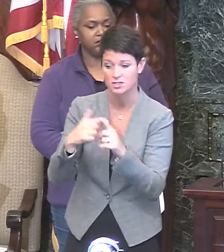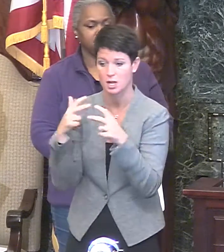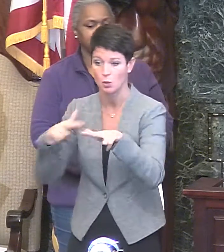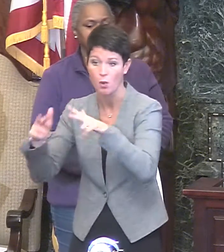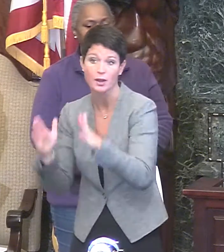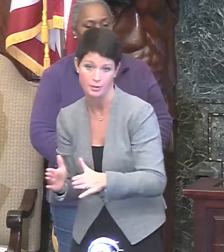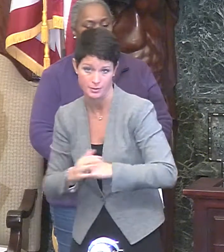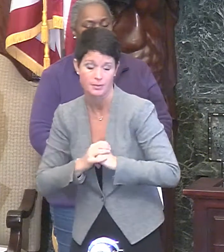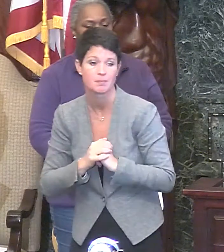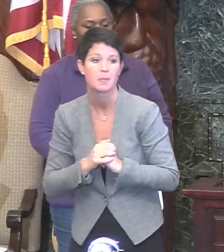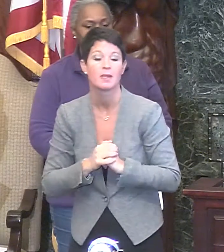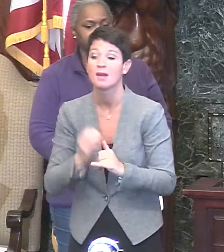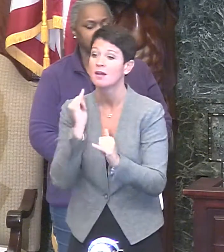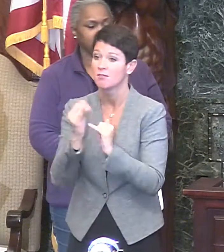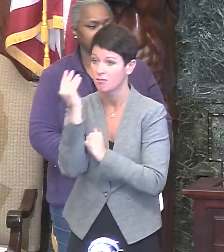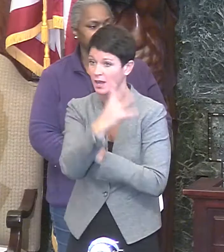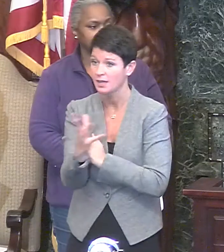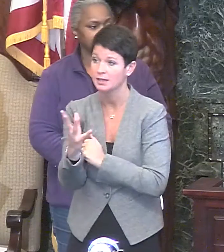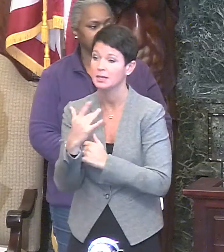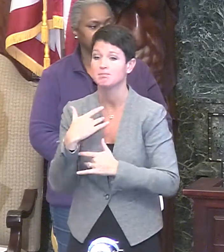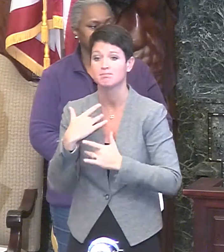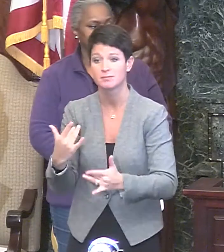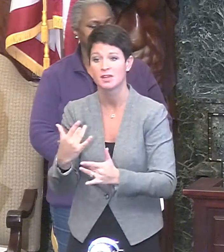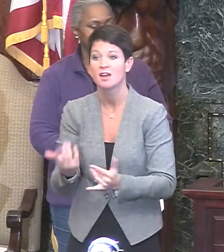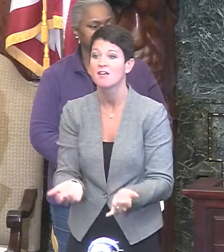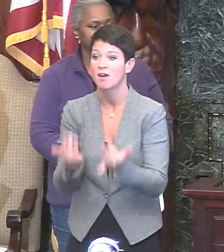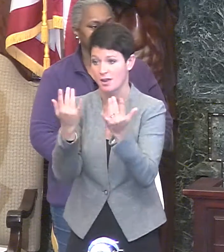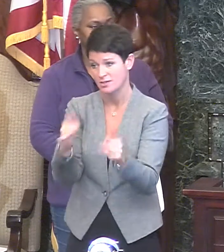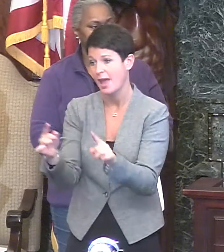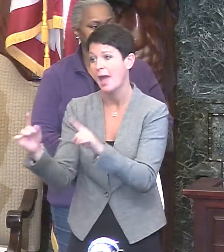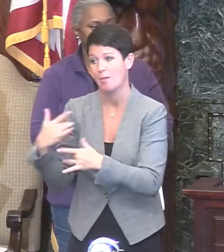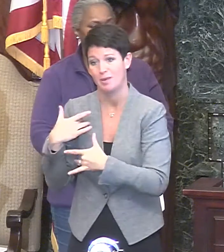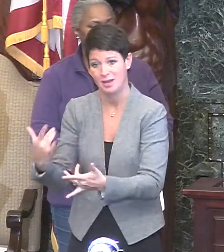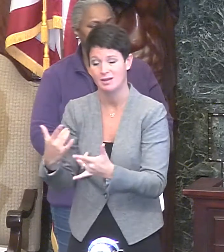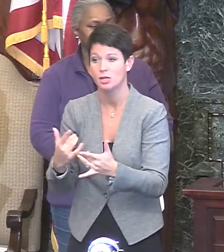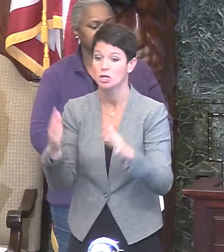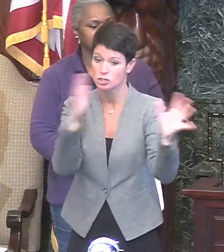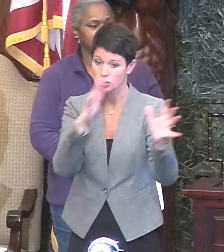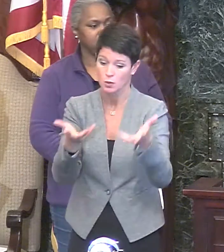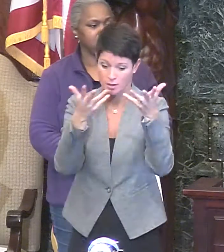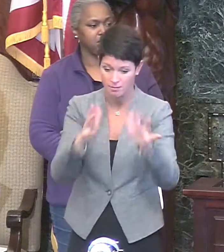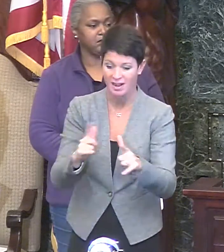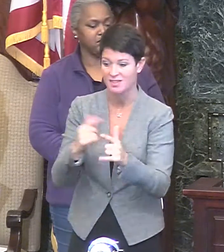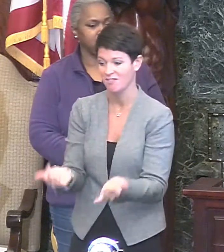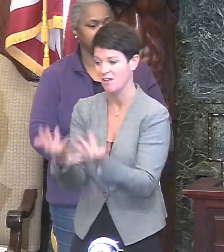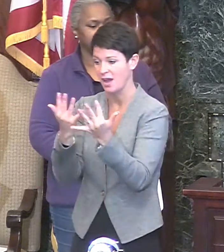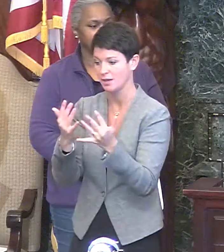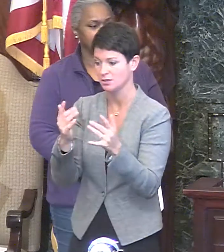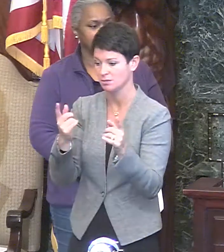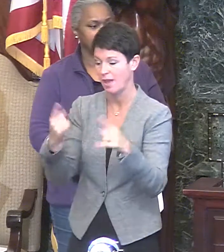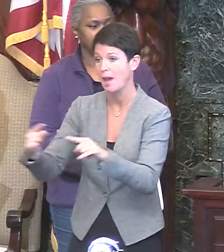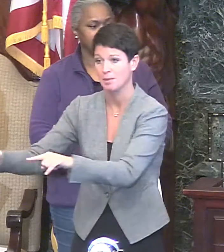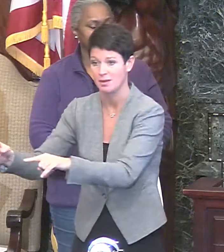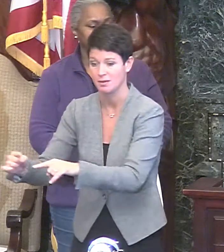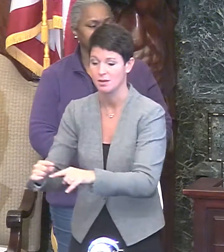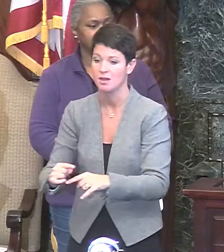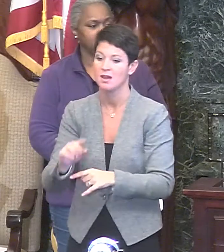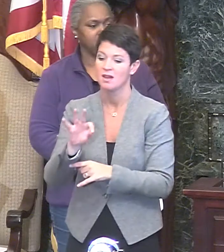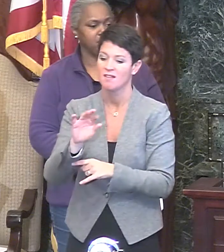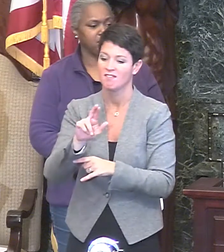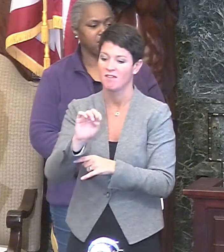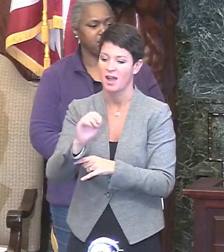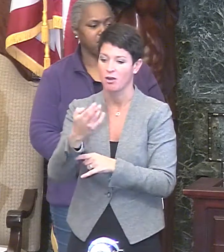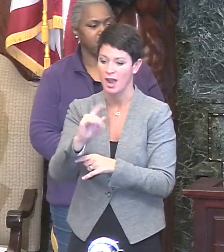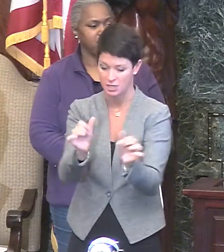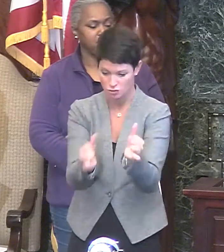pedestrians. Finally, it is not uncommon for fires to occur following storms like this, so please clear the snow and ice from fire hydrants so